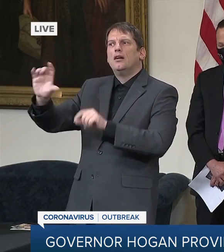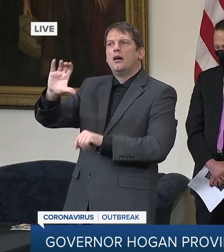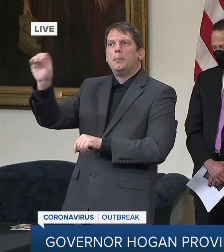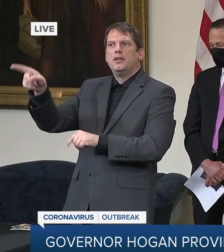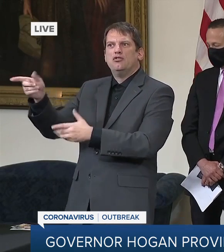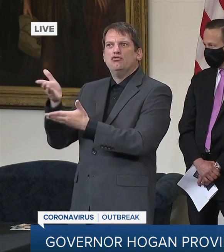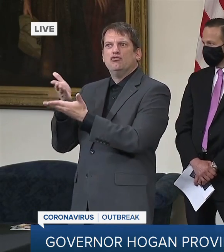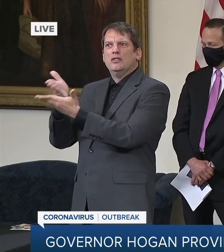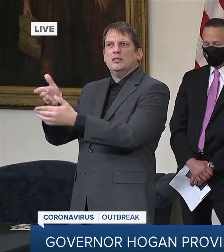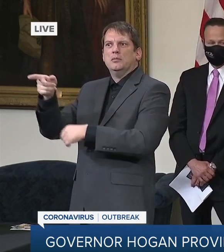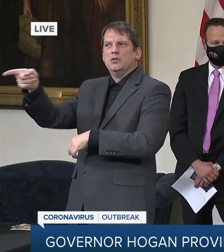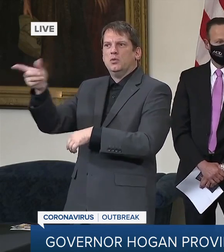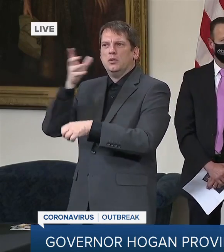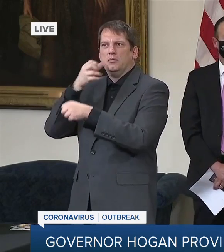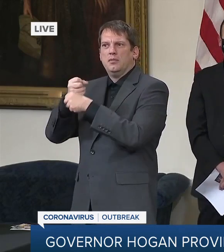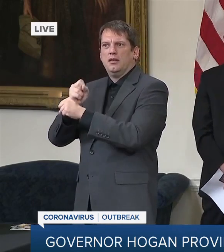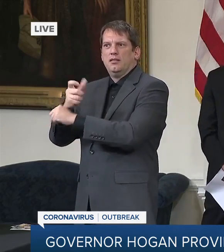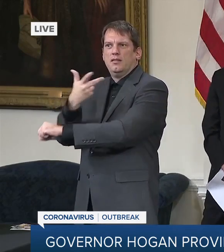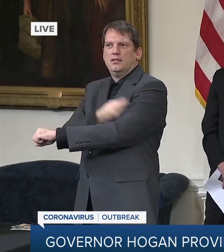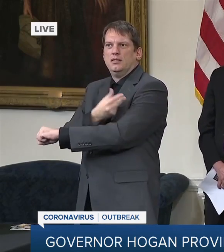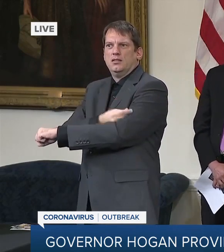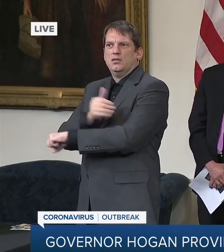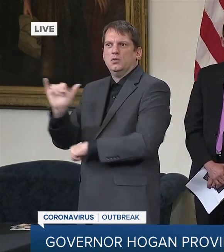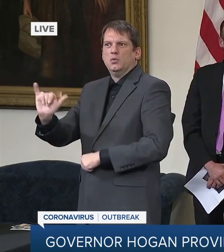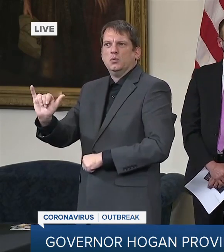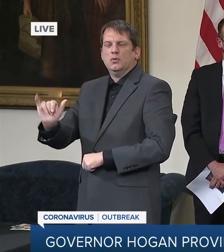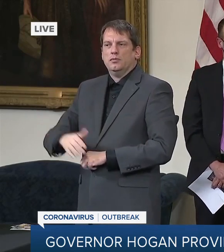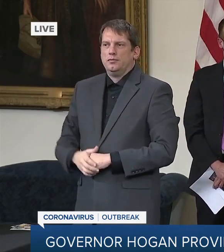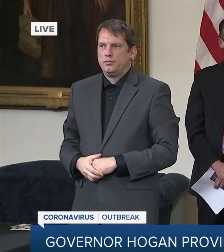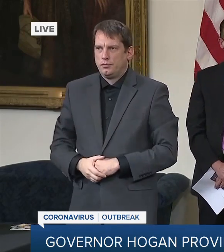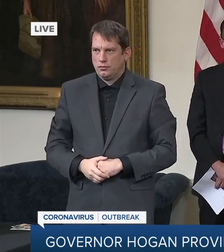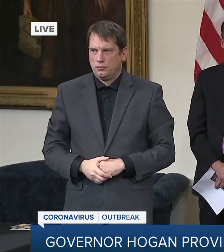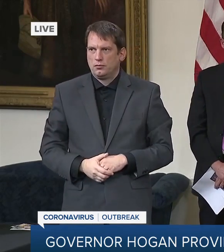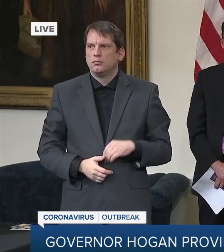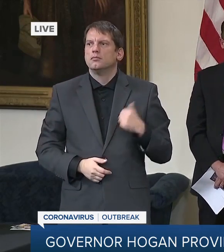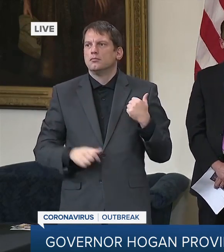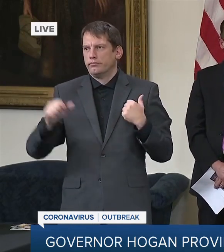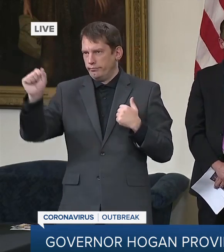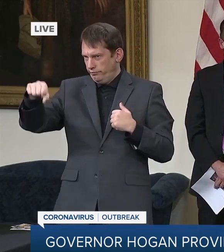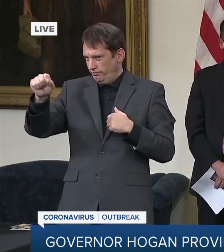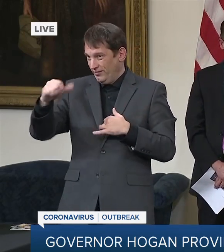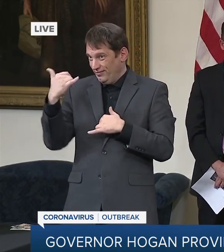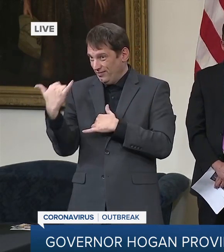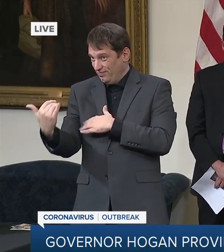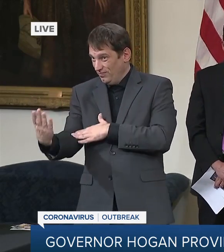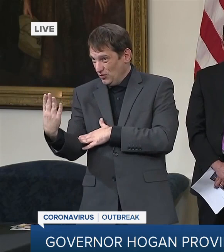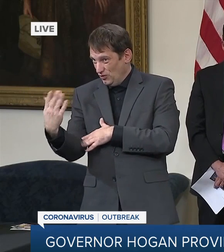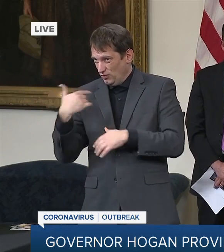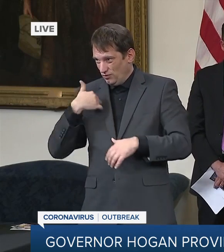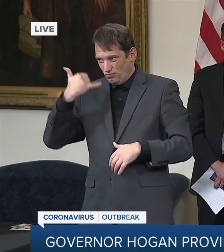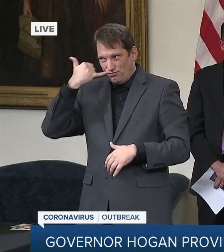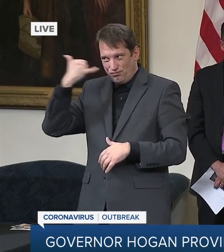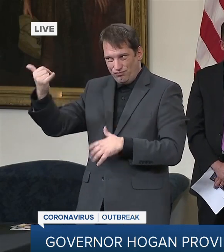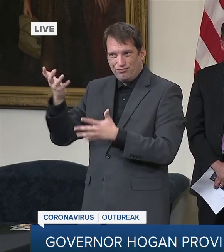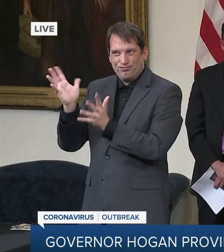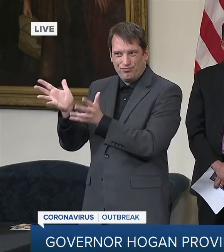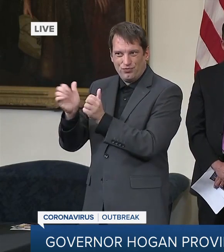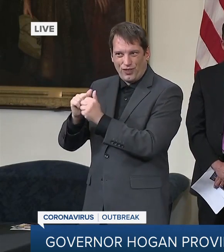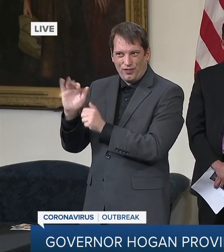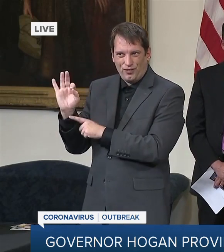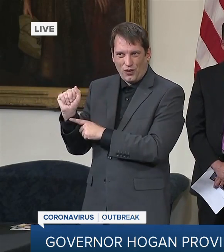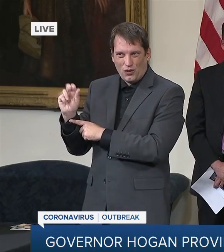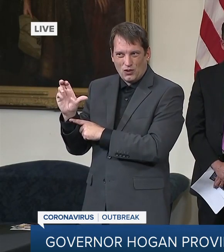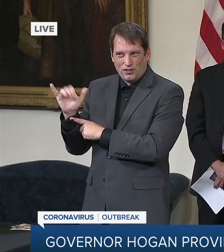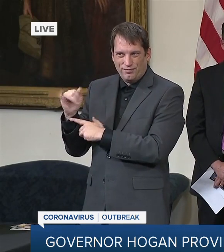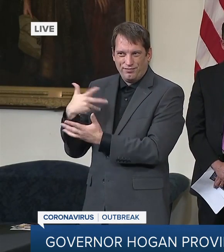all expected it. As I said, I was on a call with Anthony Fauci earlier today. I spoke to Stephen Hahn, the